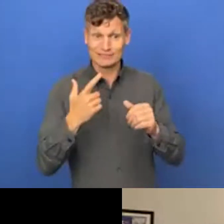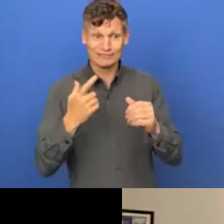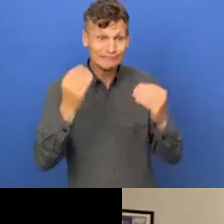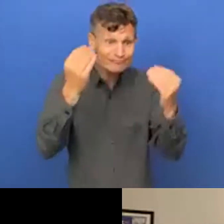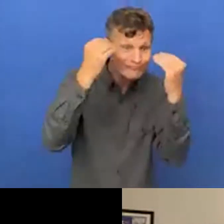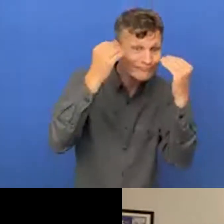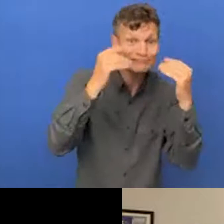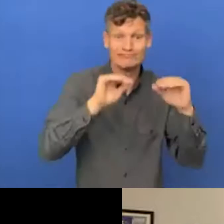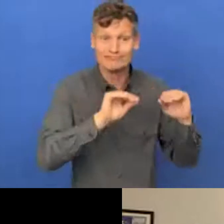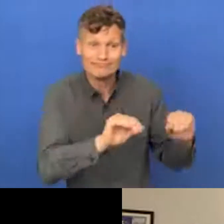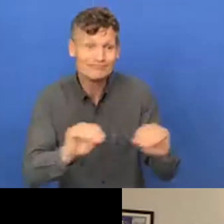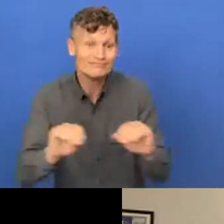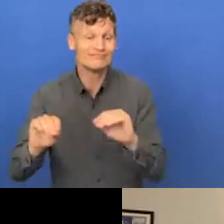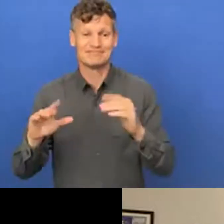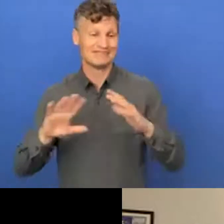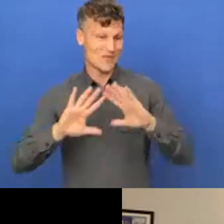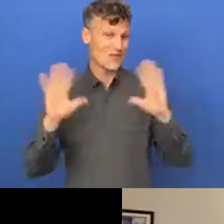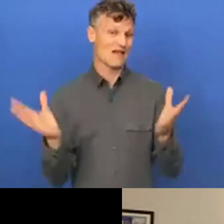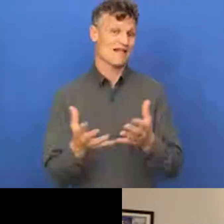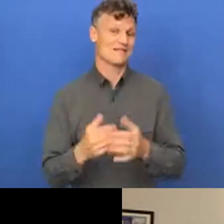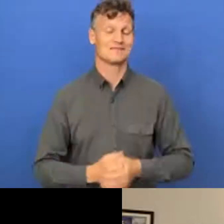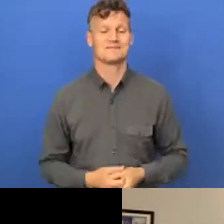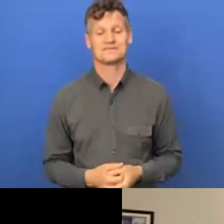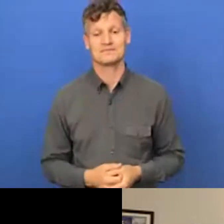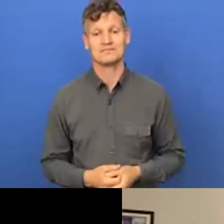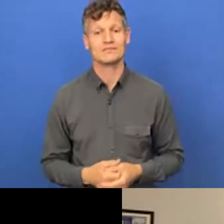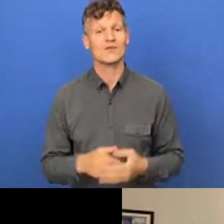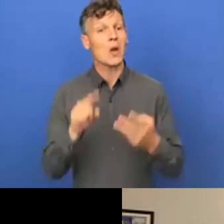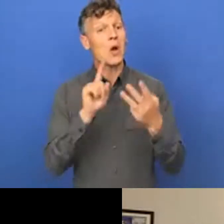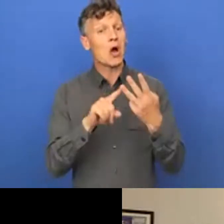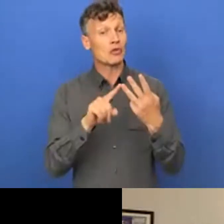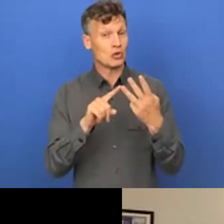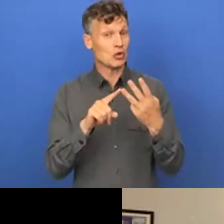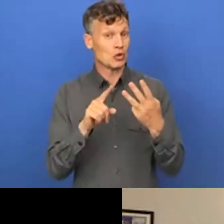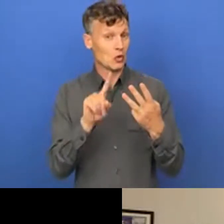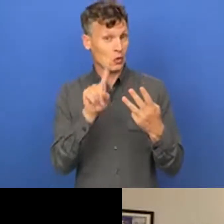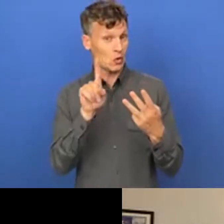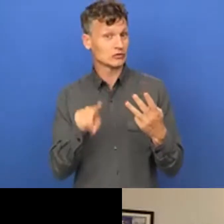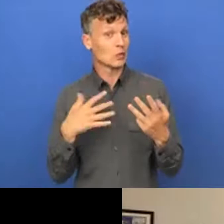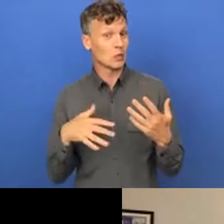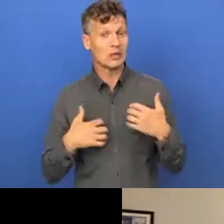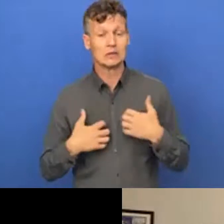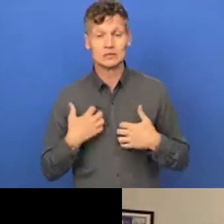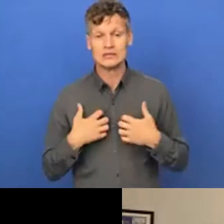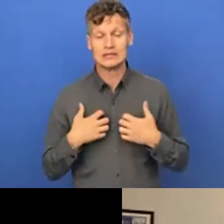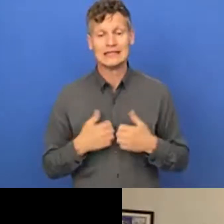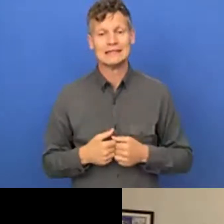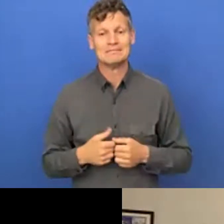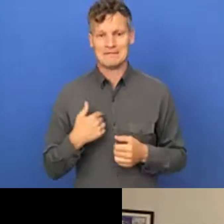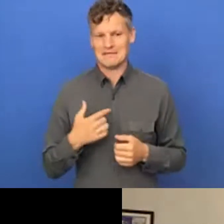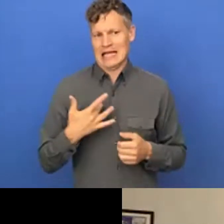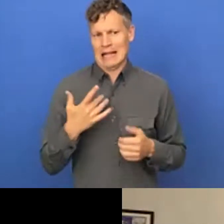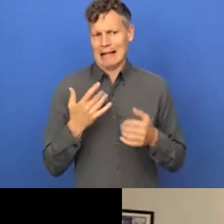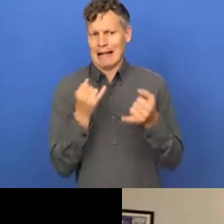interesting question, and will be, perhaps we'll take another one, but this is, that will be, if not the